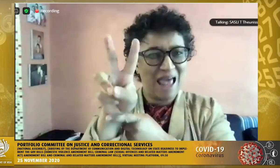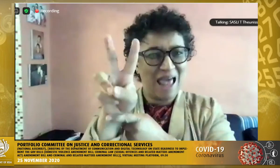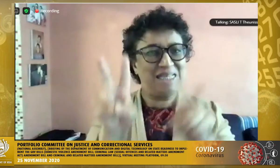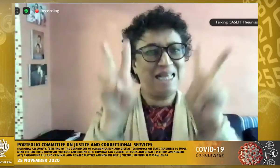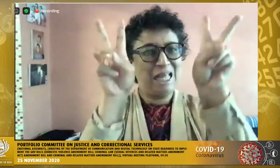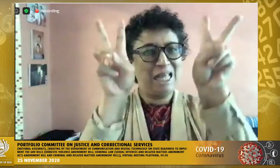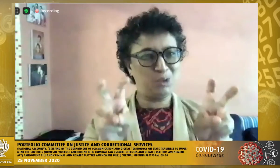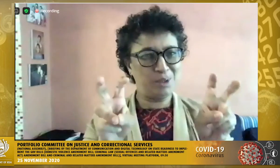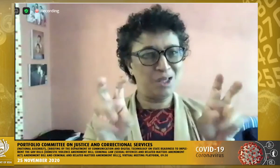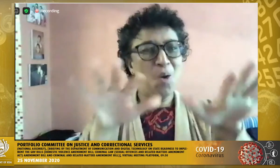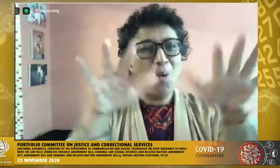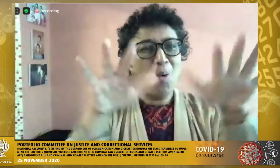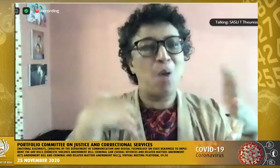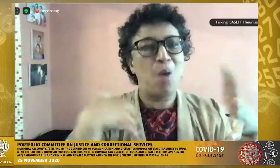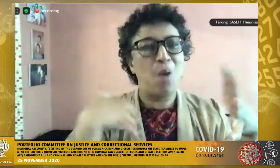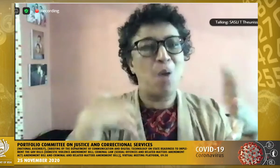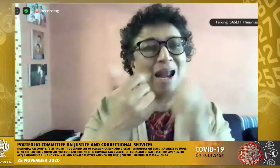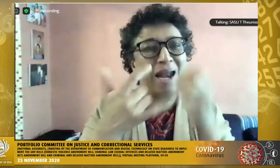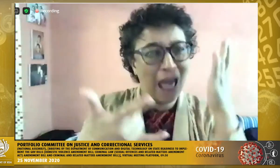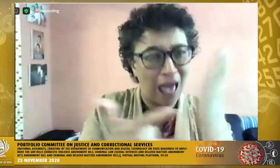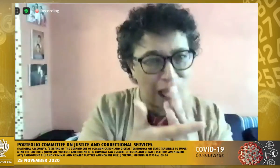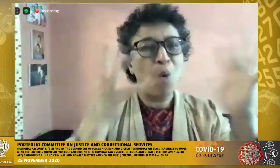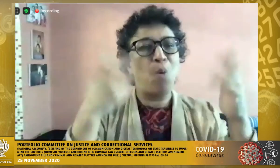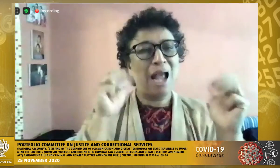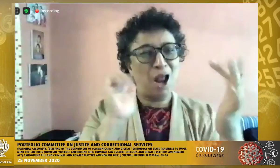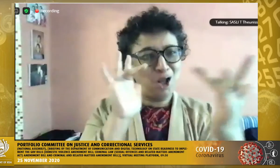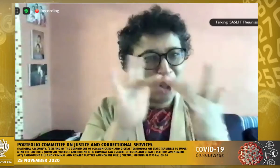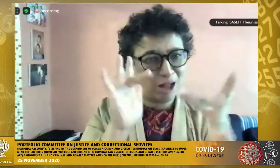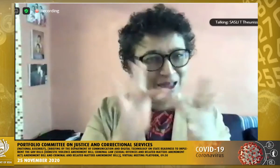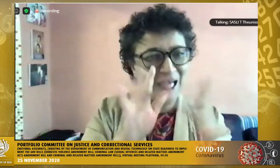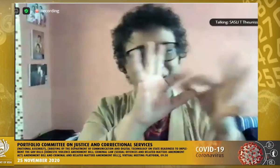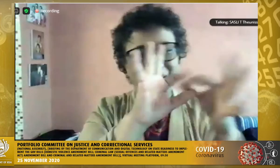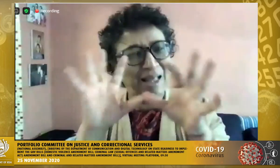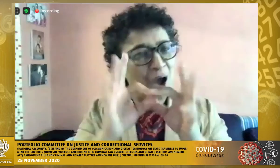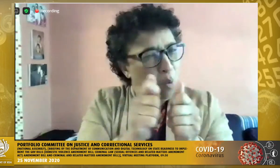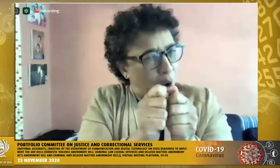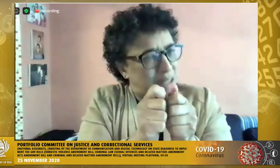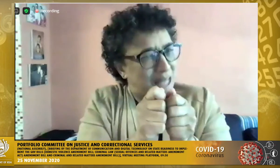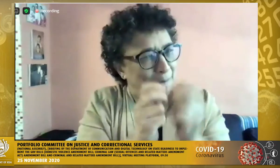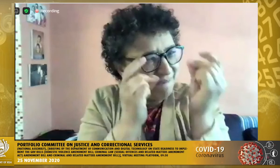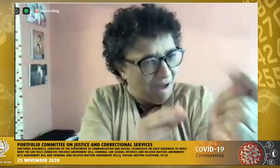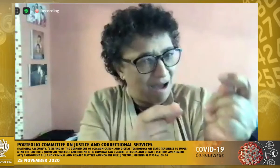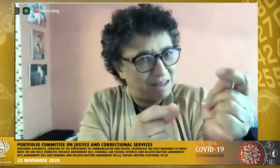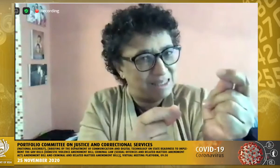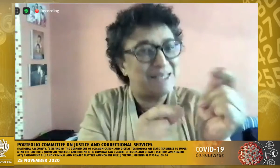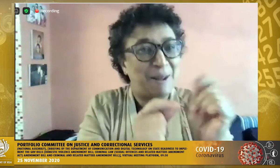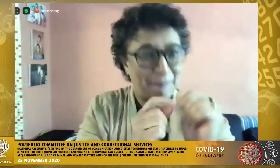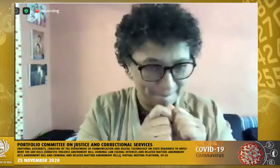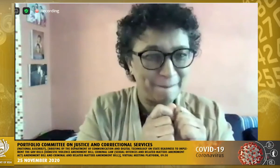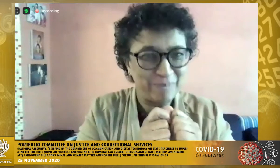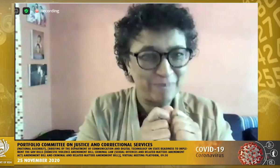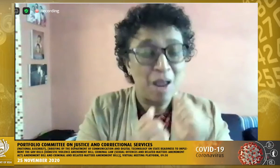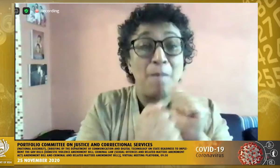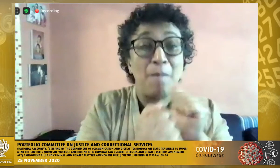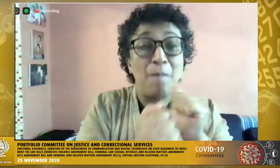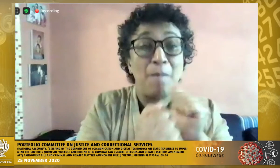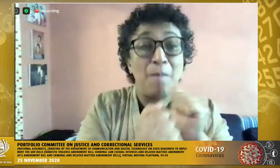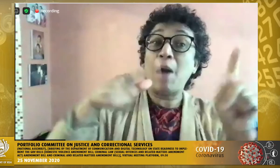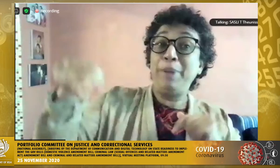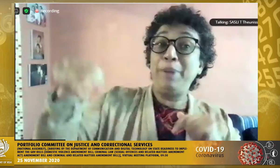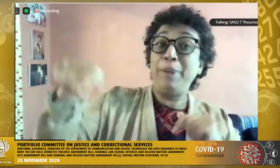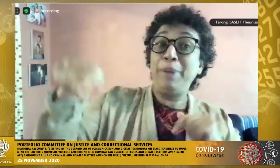there's no WhatsApp for gender-based violence issues where we can assist or get help, or we can get into contact, because